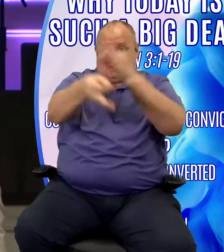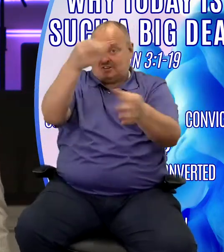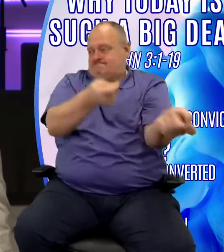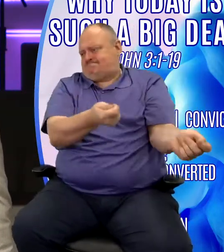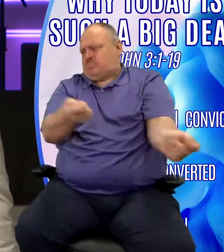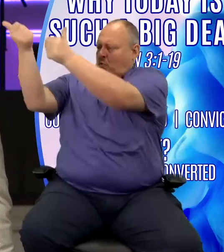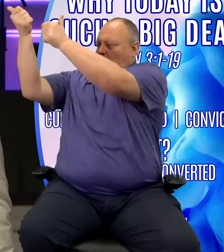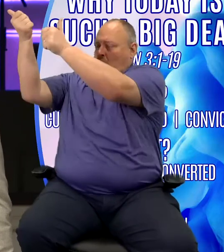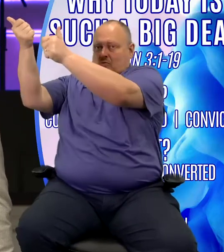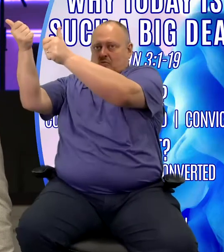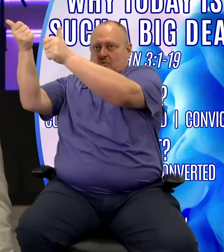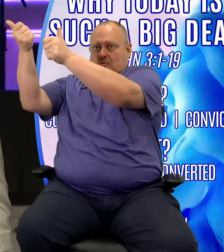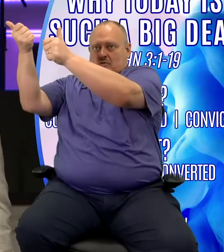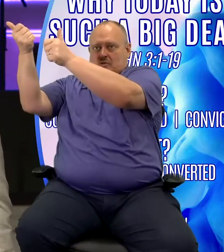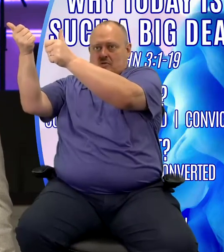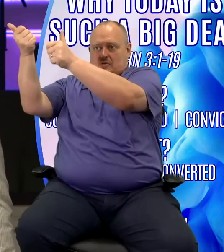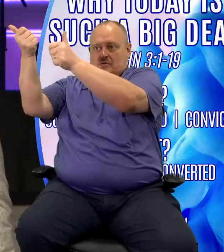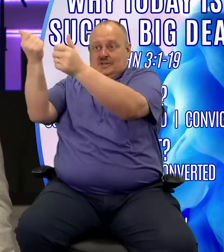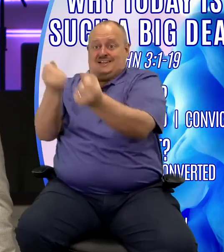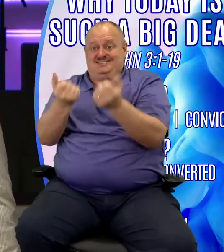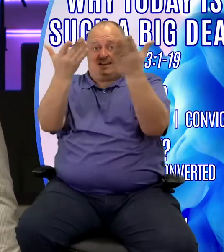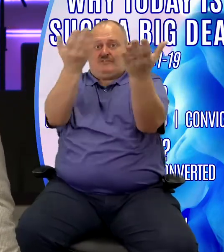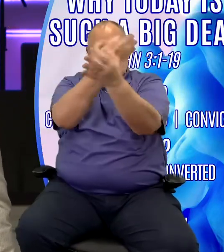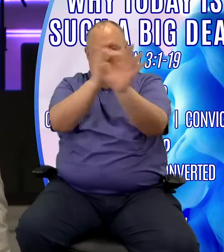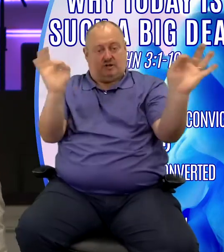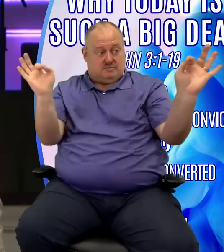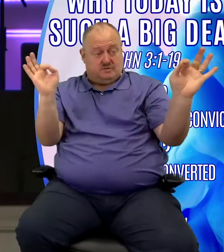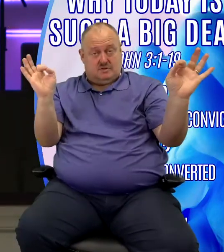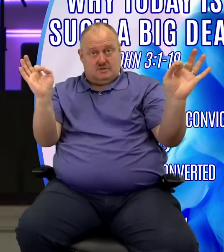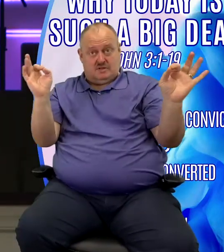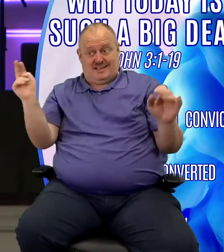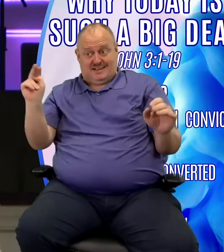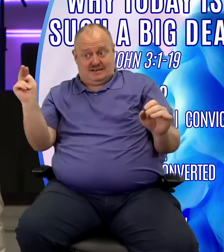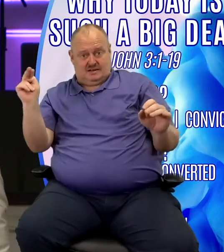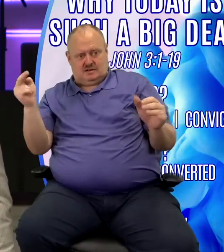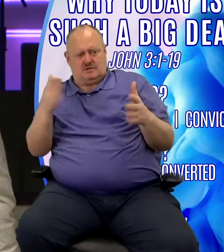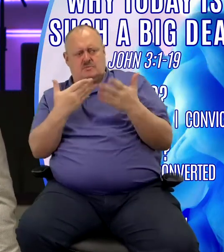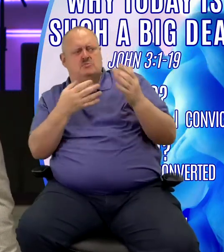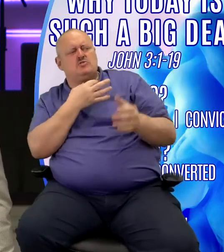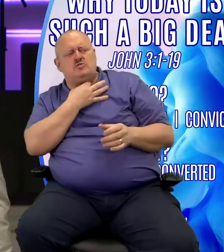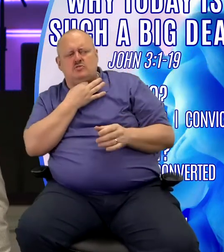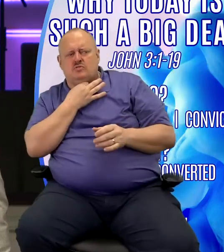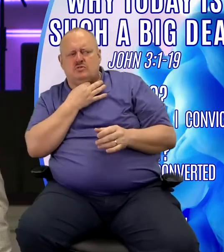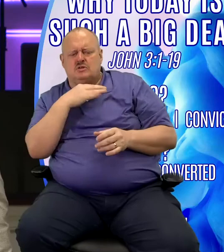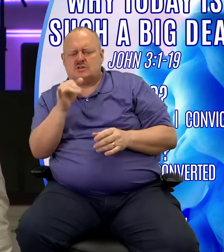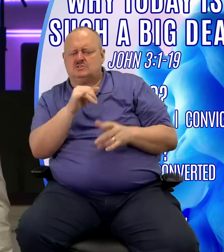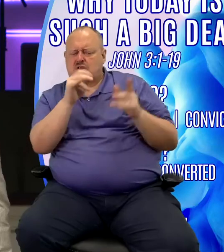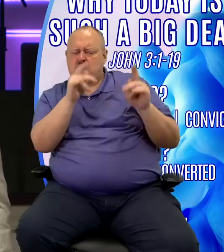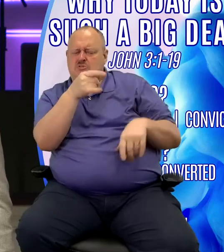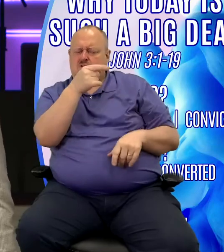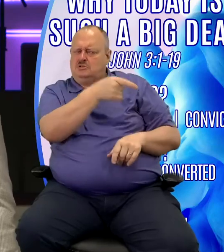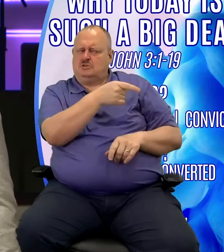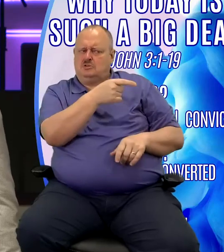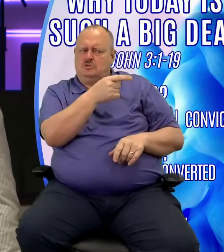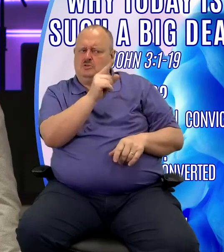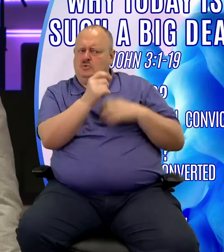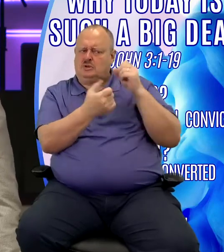setting the sacrifices free. Nicodemus probably was curious, is this the same one of 2 decades